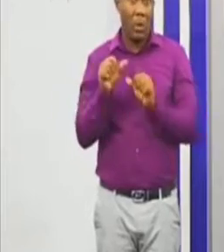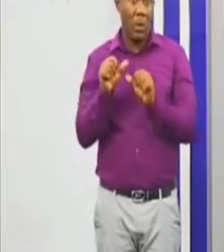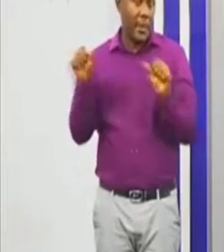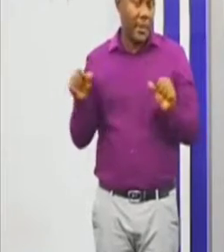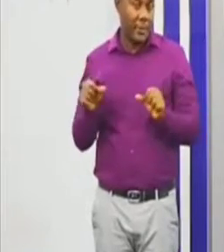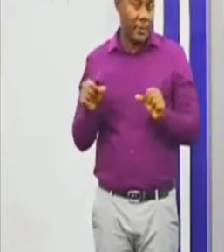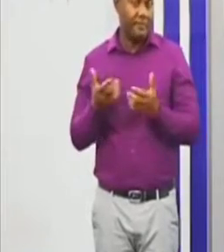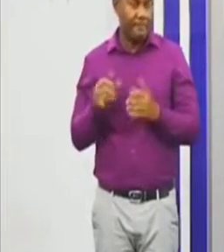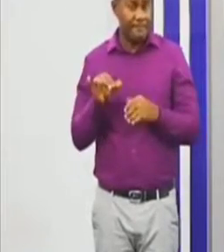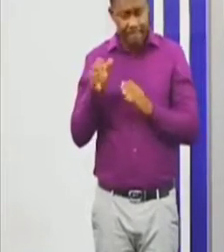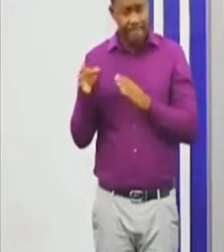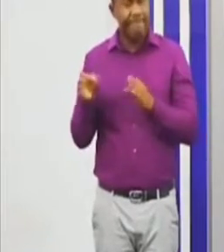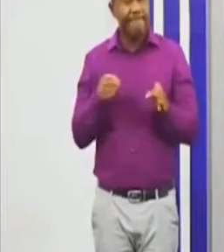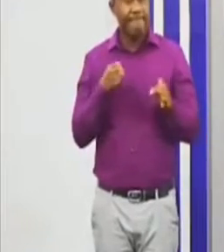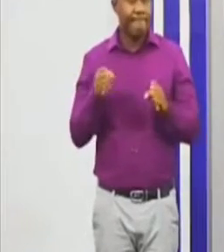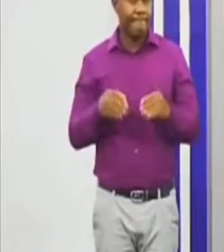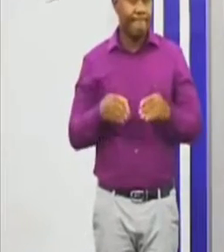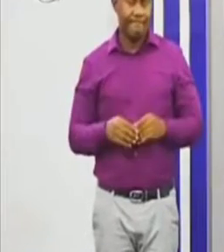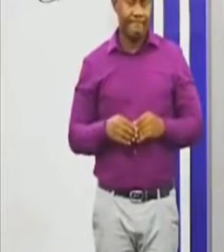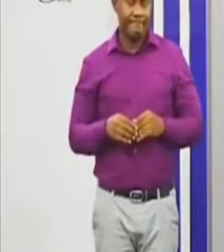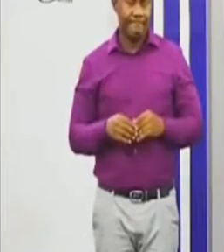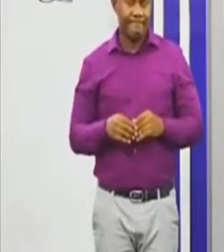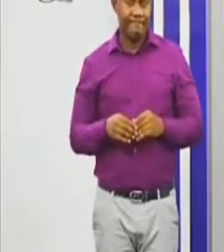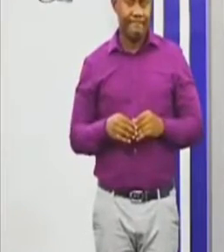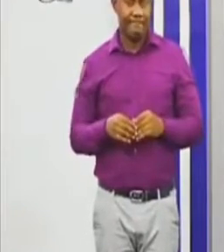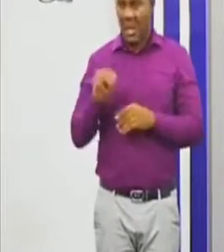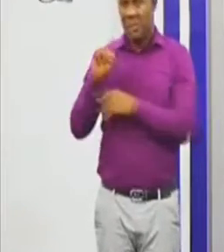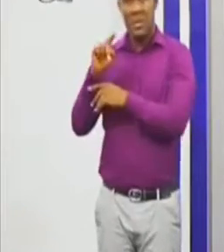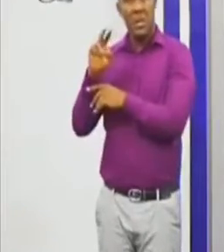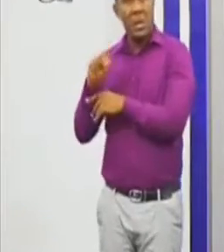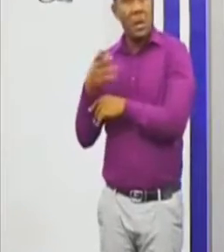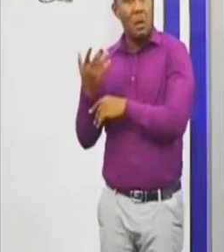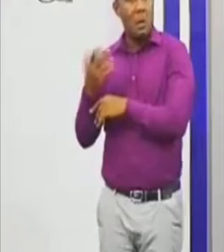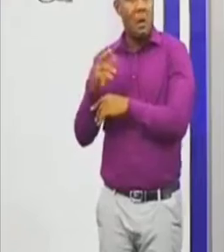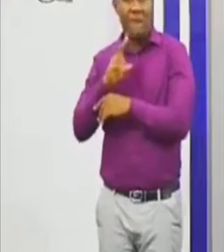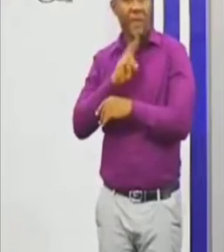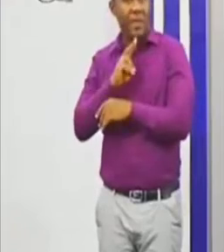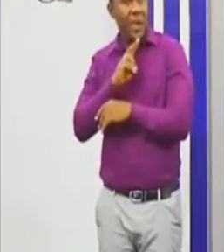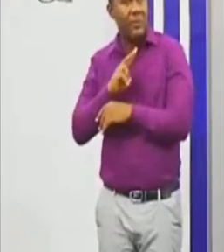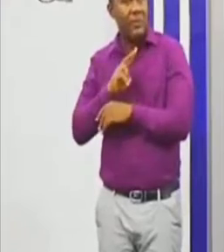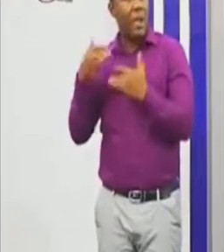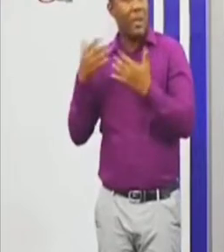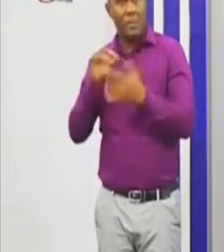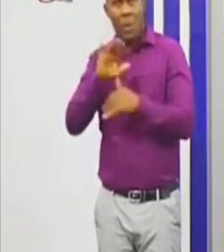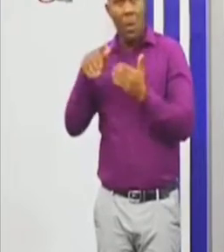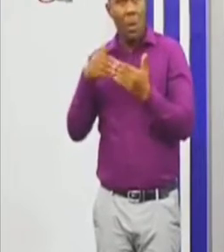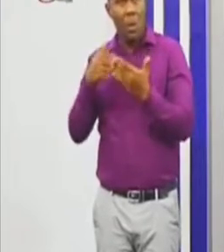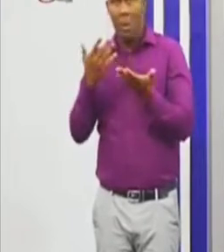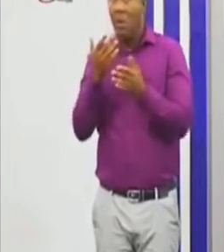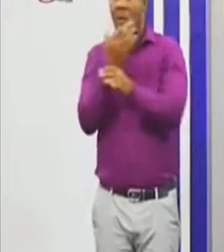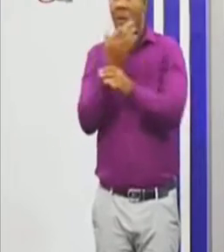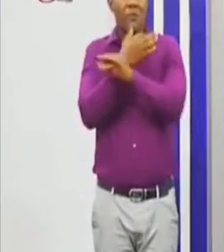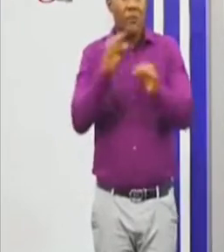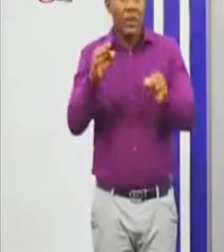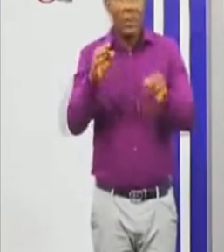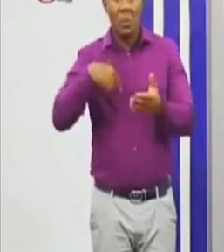bia hyehyɛ nso telecoms no ɛnyɛ yɛn ho esika na yɛtumi ayɛ saa nhyehyɛ